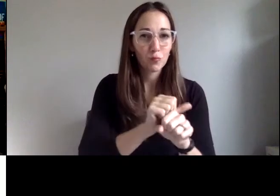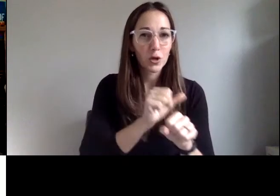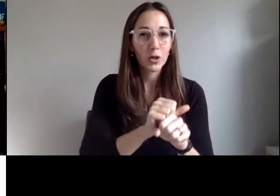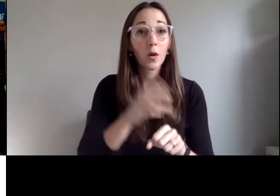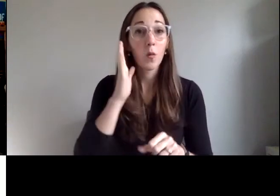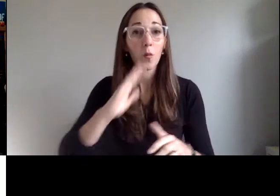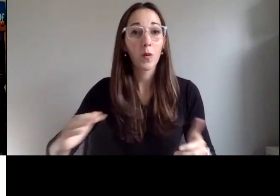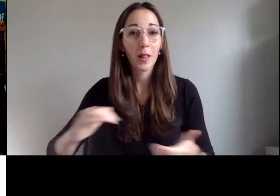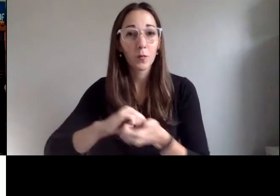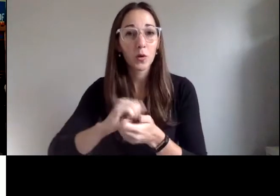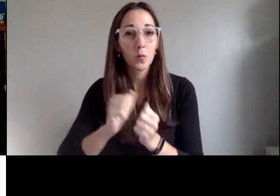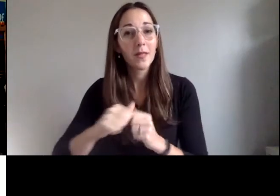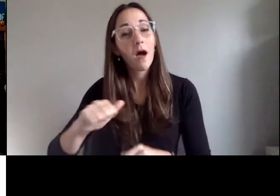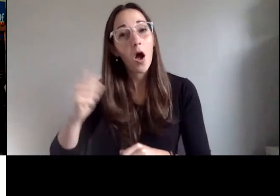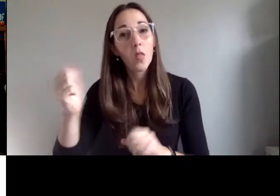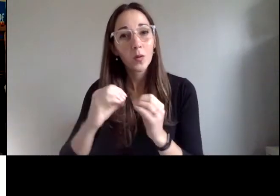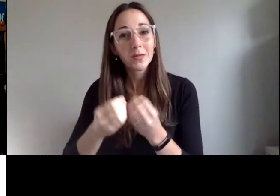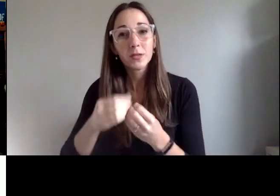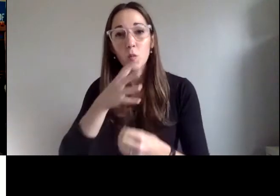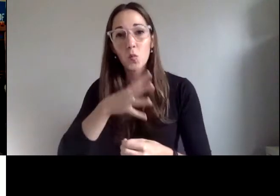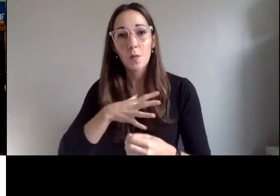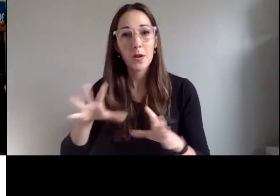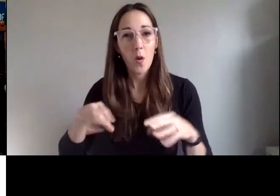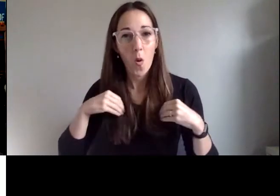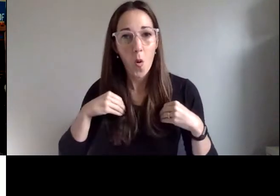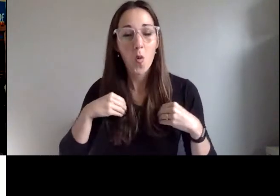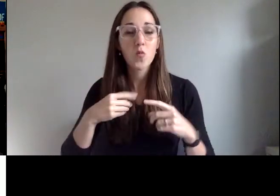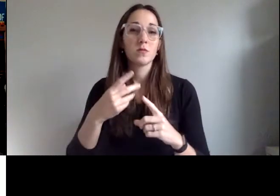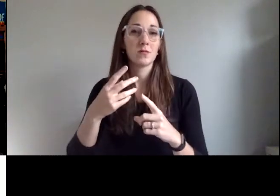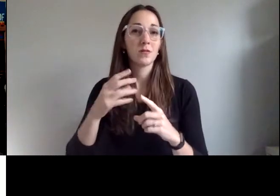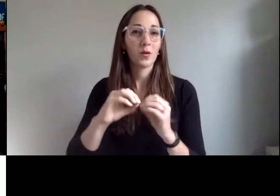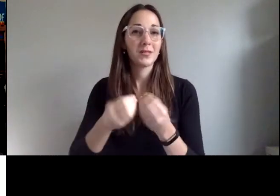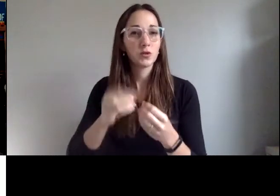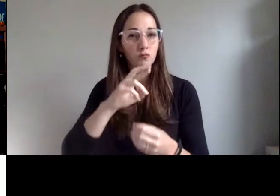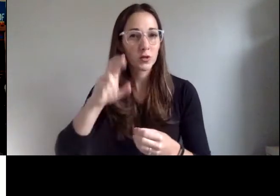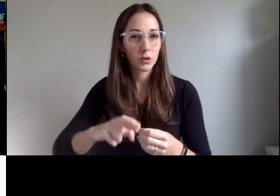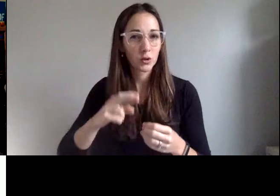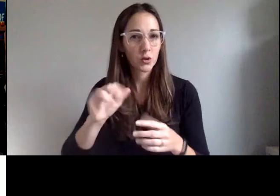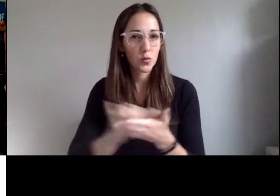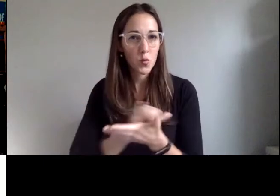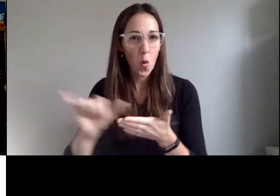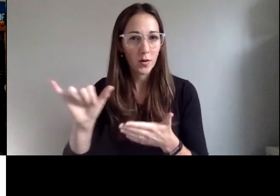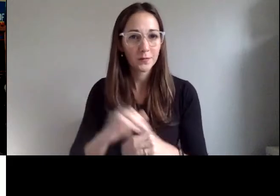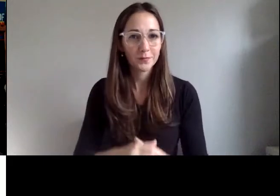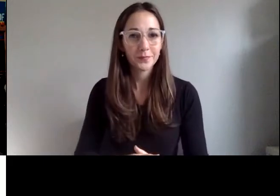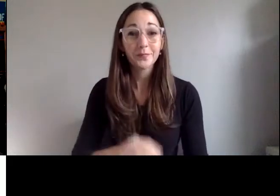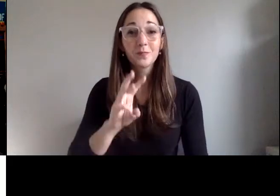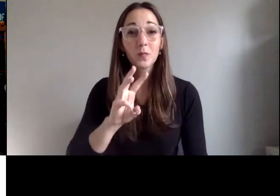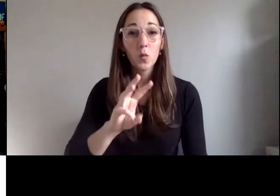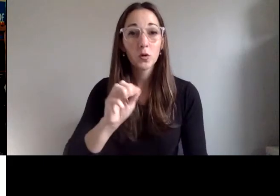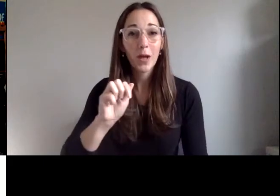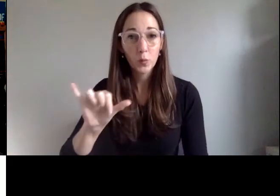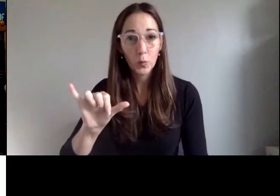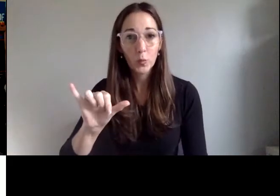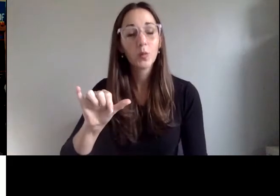Second Avenue Learning, which is a woman-owned educational games and software studio out of Rochester, New York. And